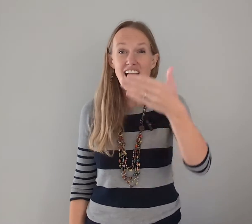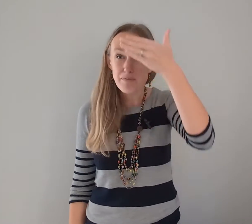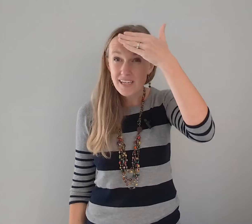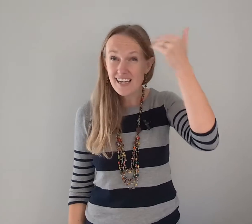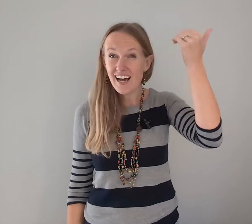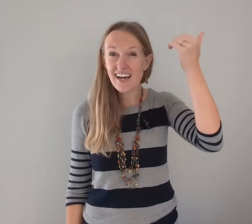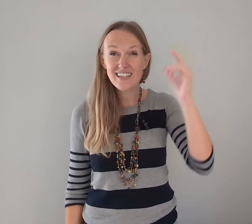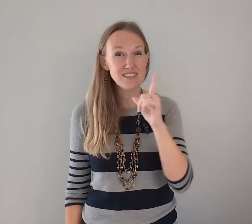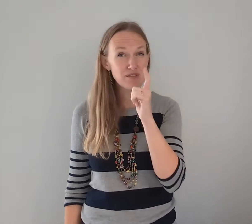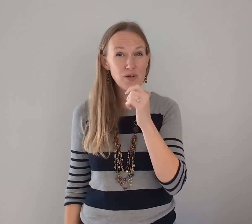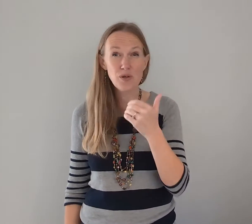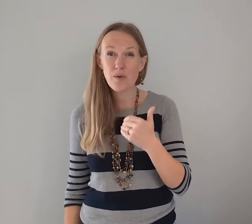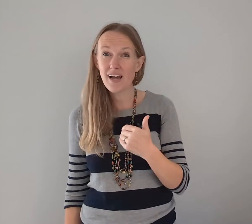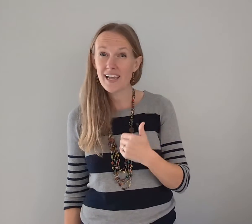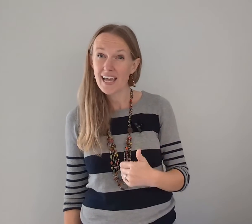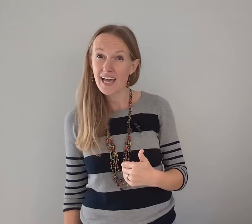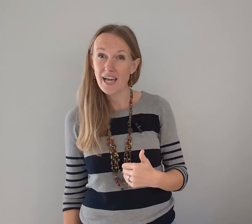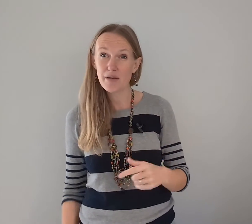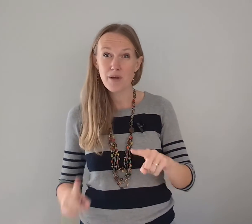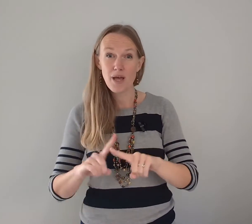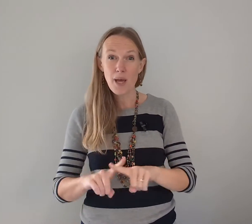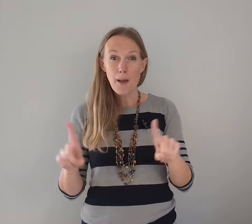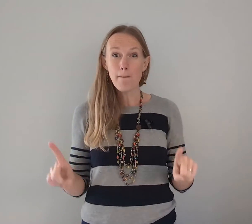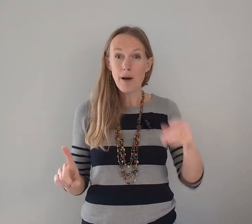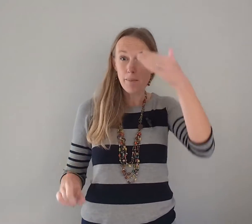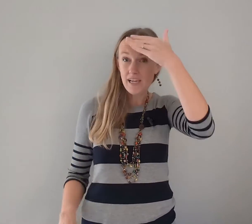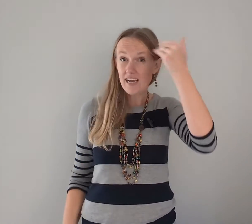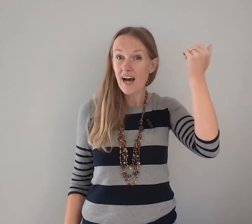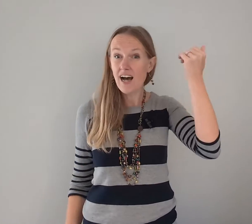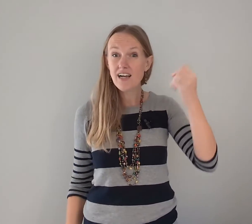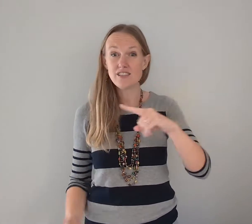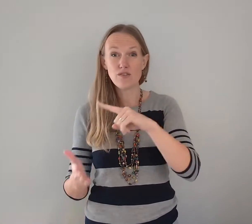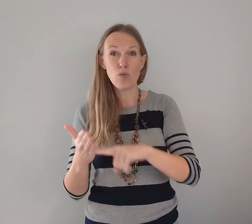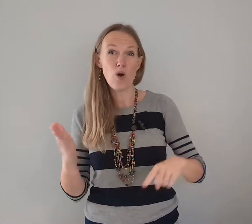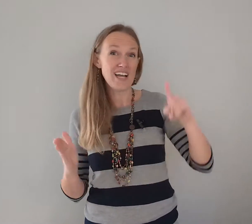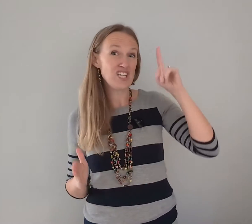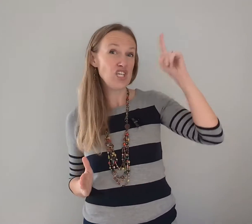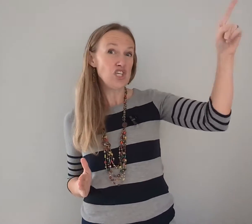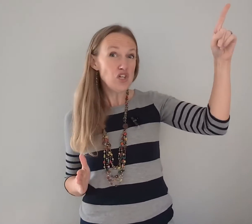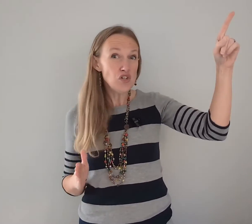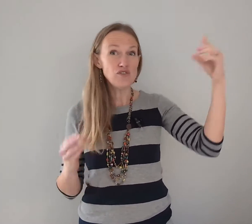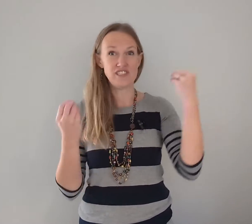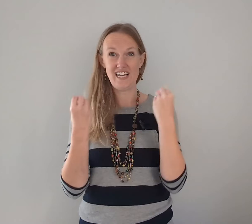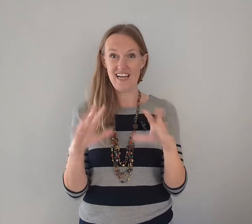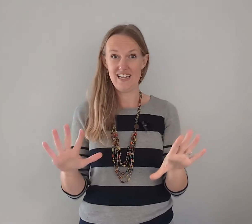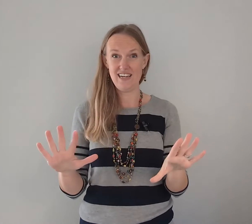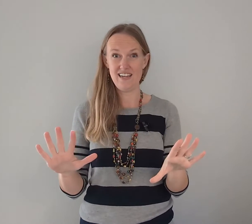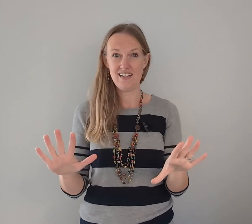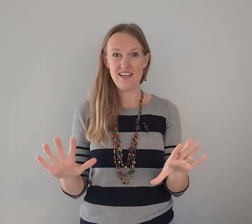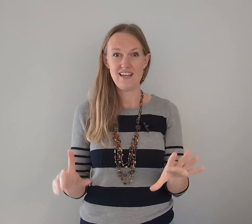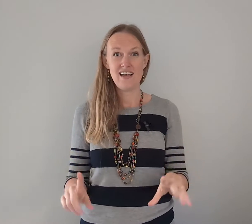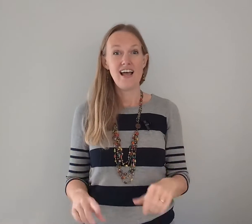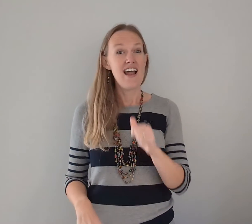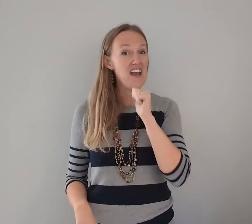Not because of who I am, but because of what you've done.